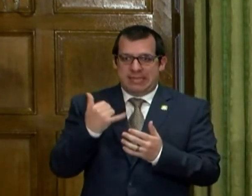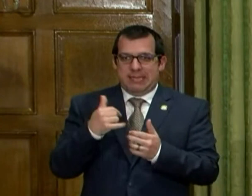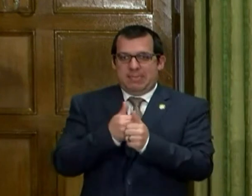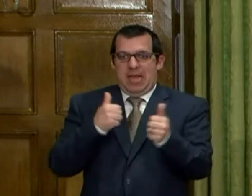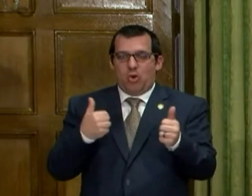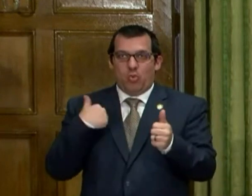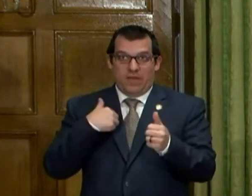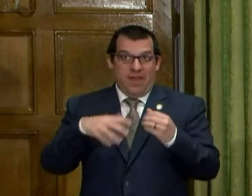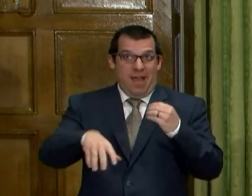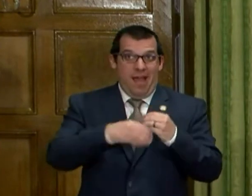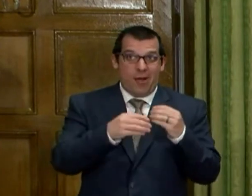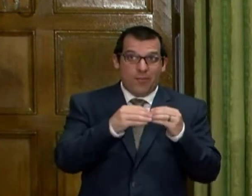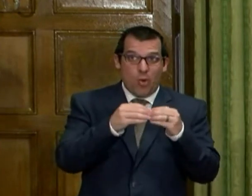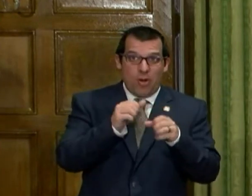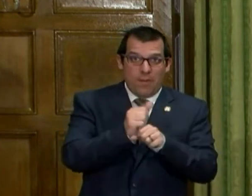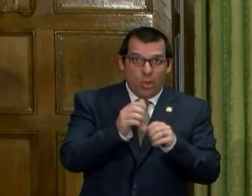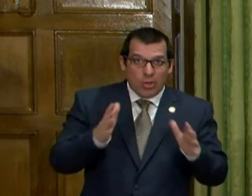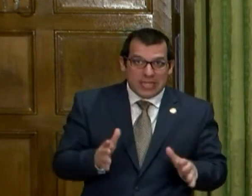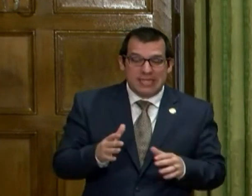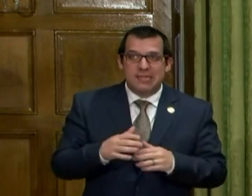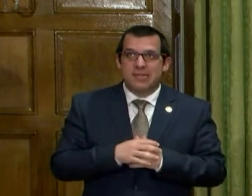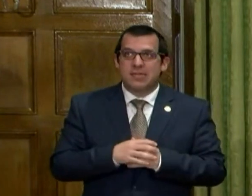additional employees. We've reassigned